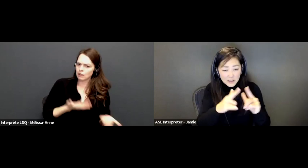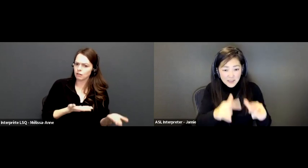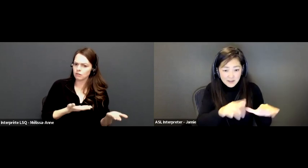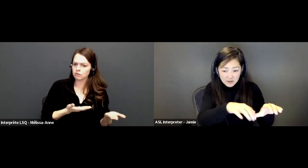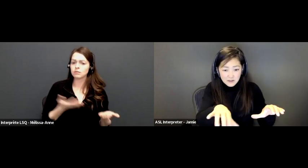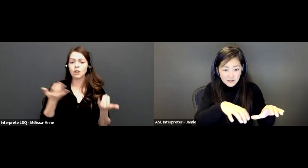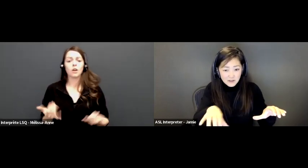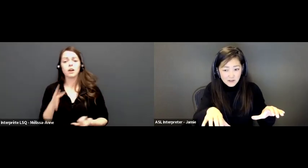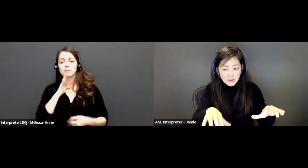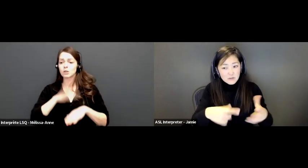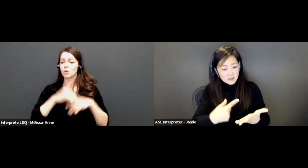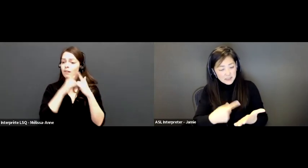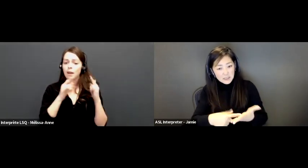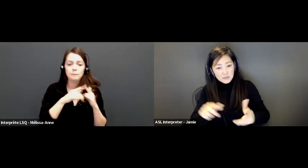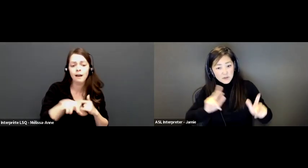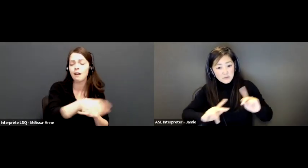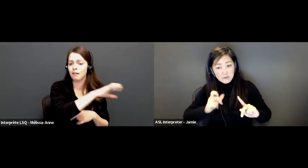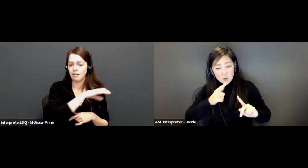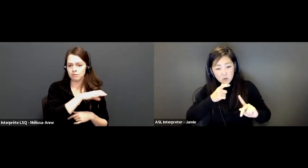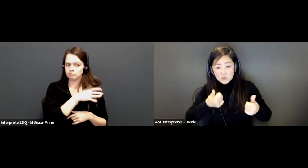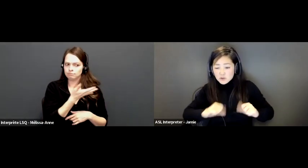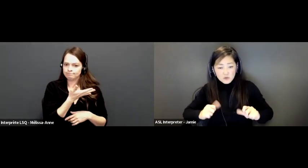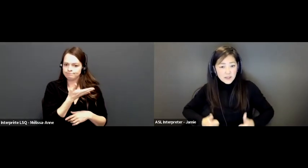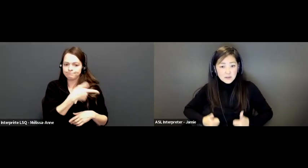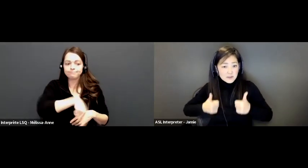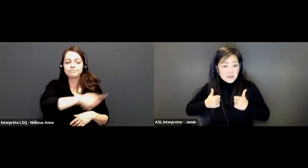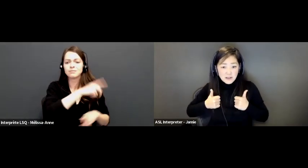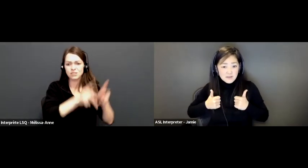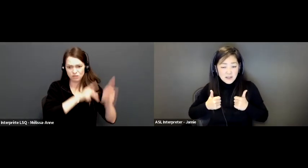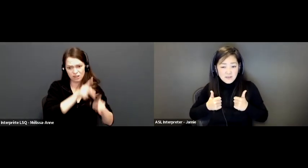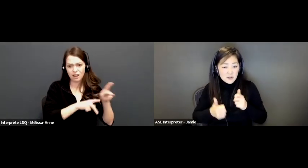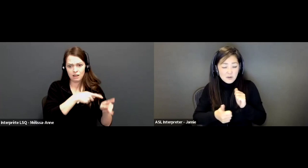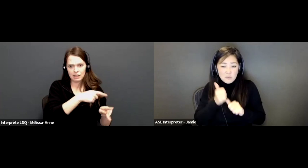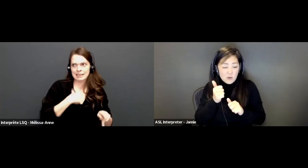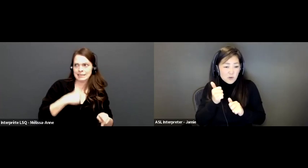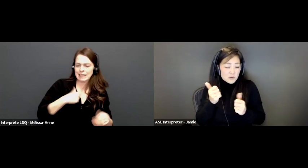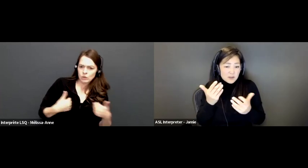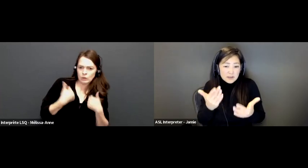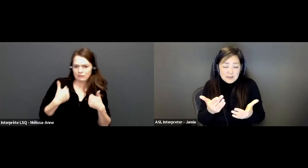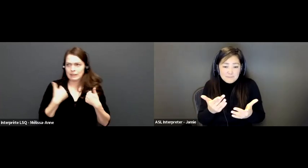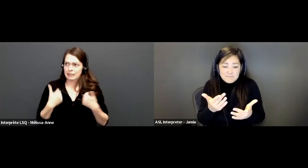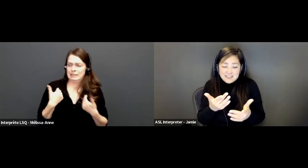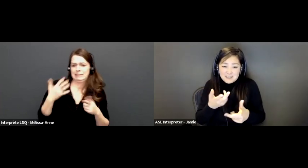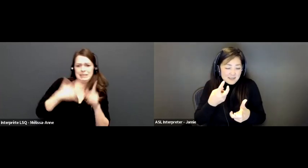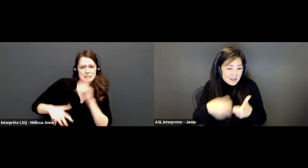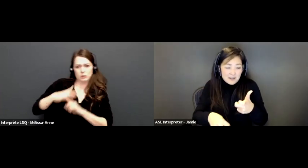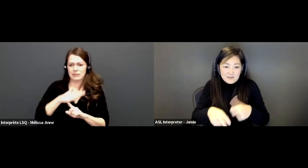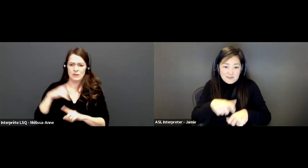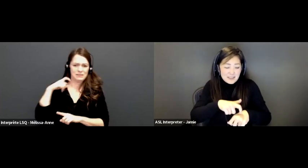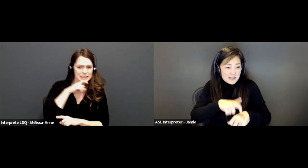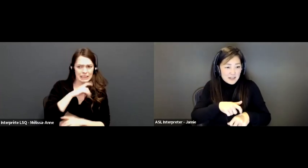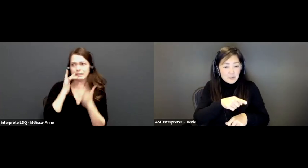people who are trying to survive in the most dire circumstances and trying to protect their